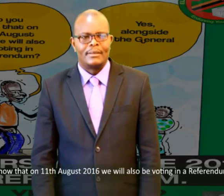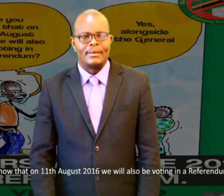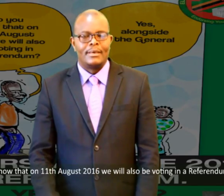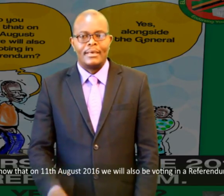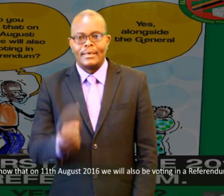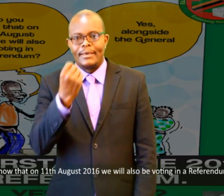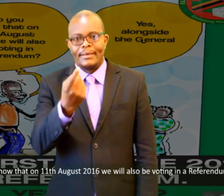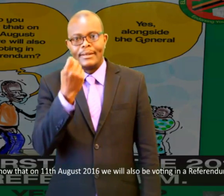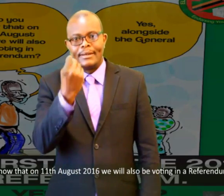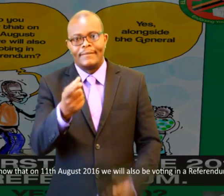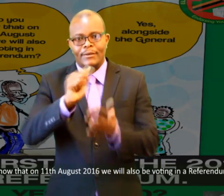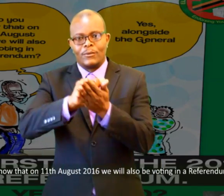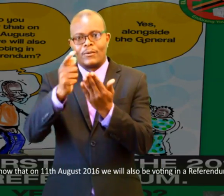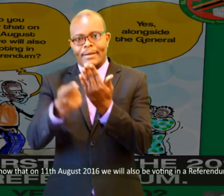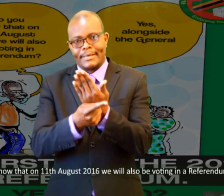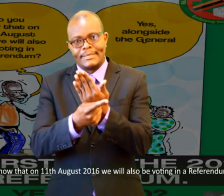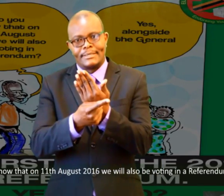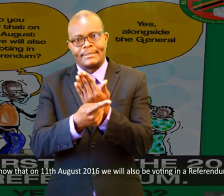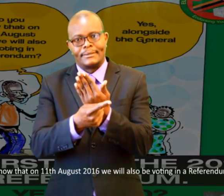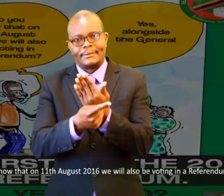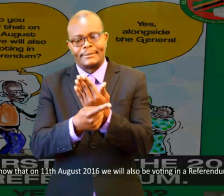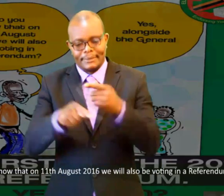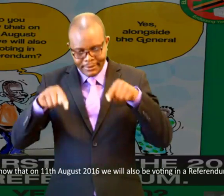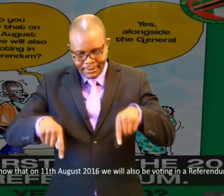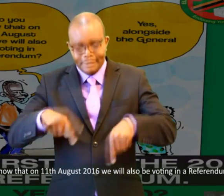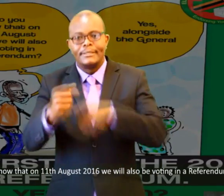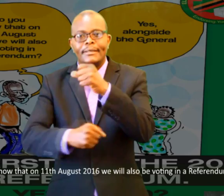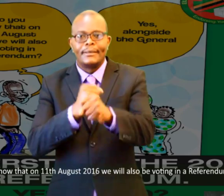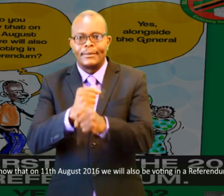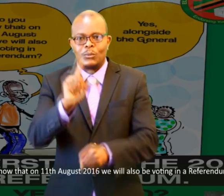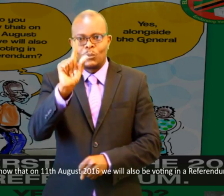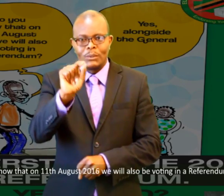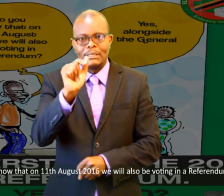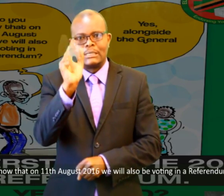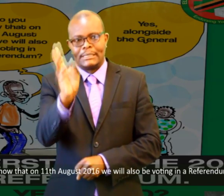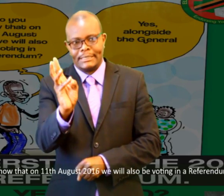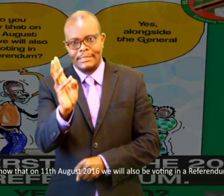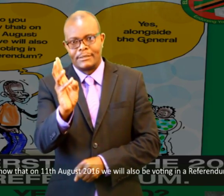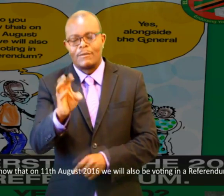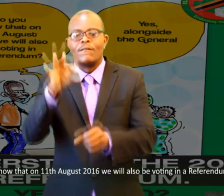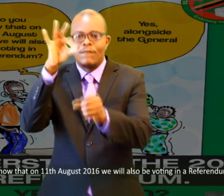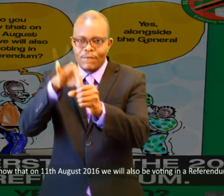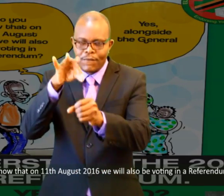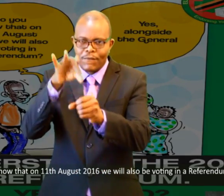Do you know that on 11th August 2016 we'll also be voting in a referendum?